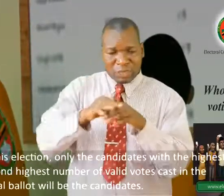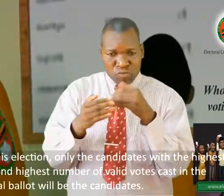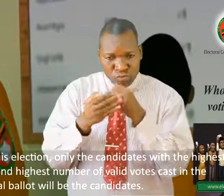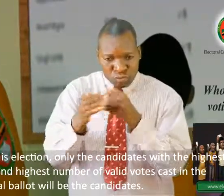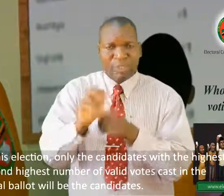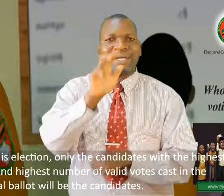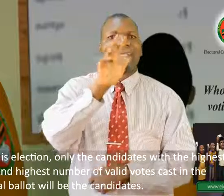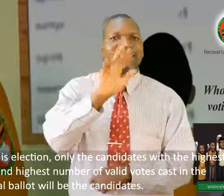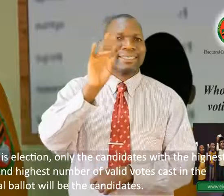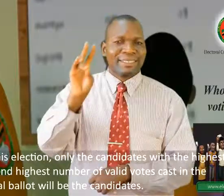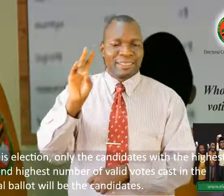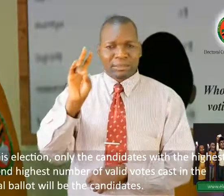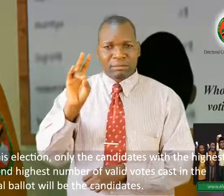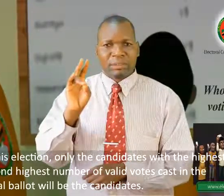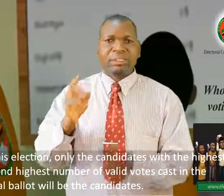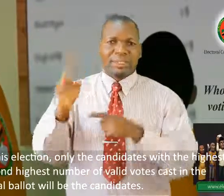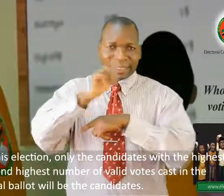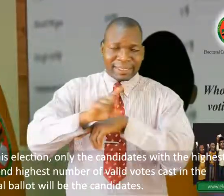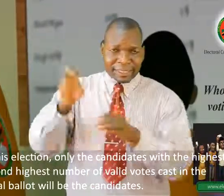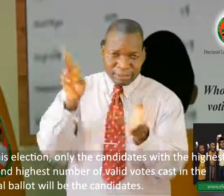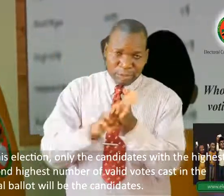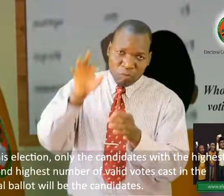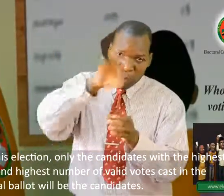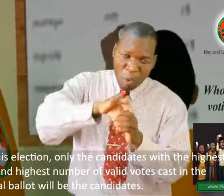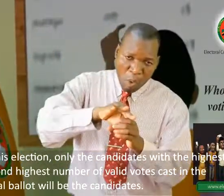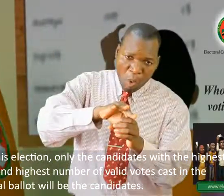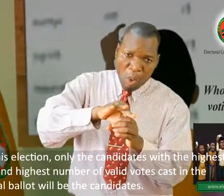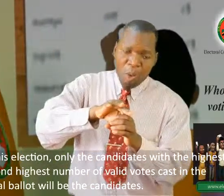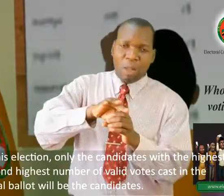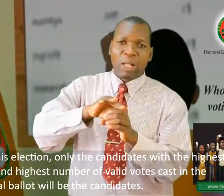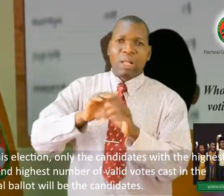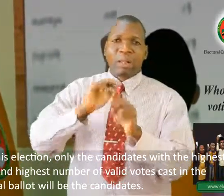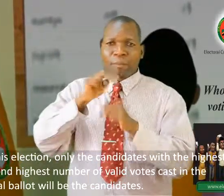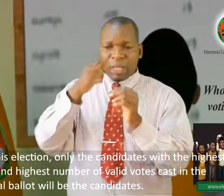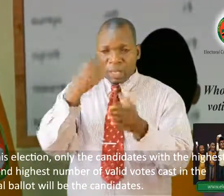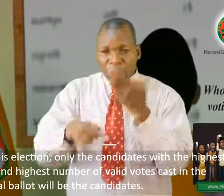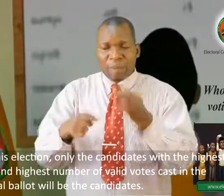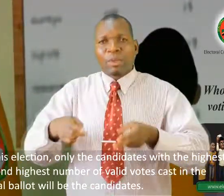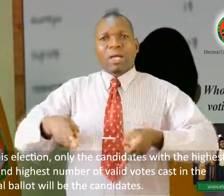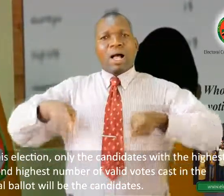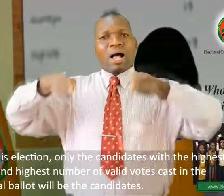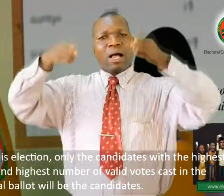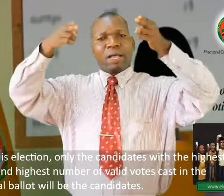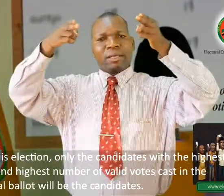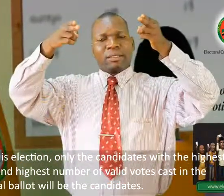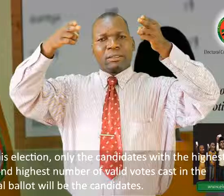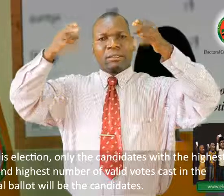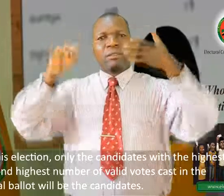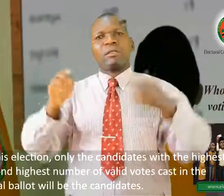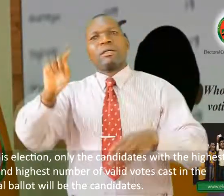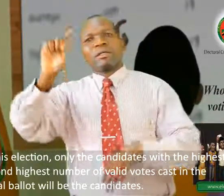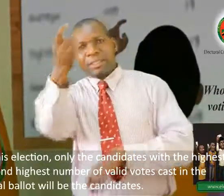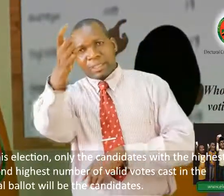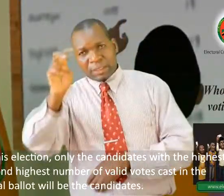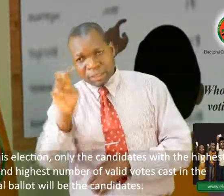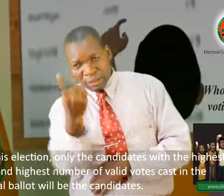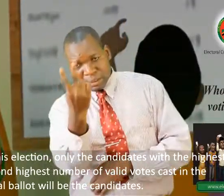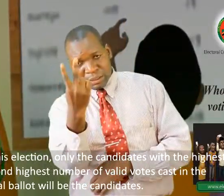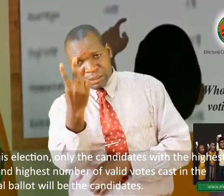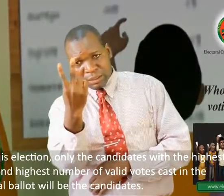In this election, only the candidates with the highest and second highest number of valid votes cast in the initial ballot will